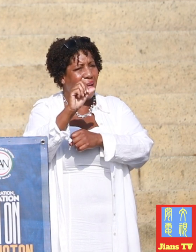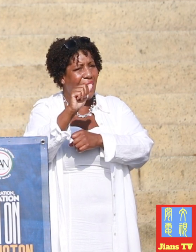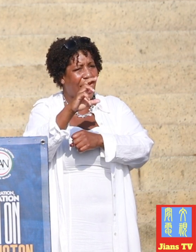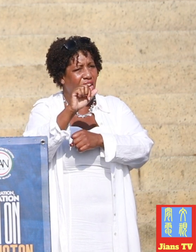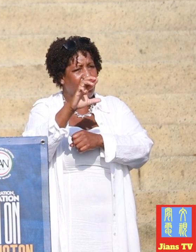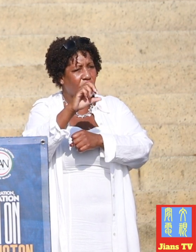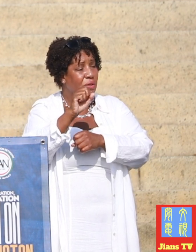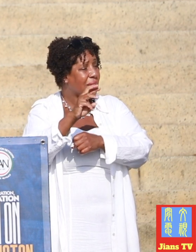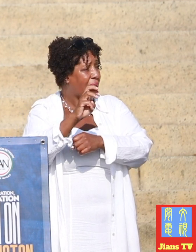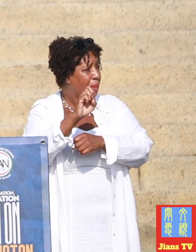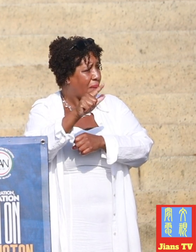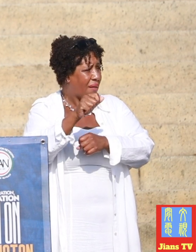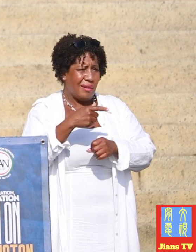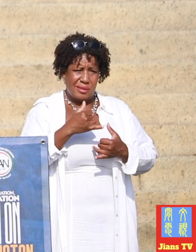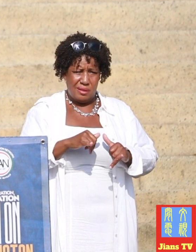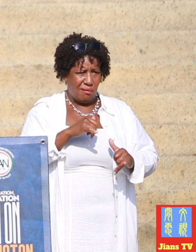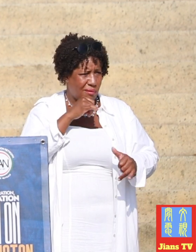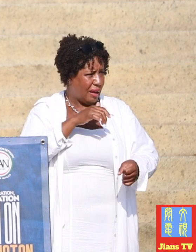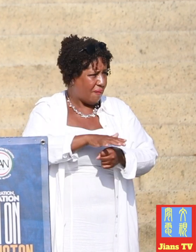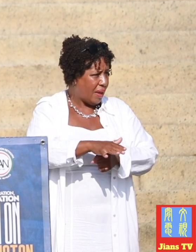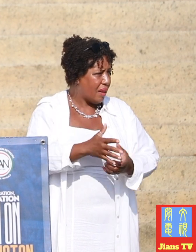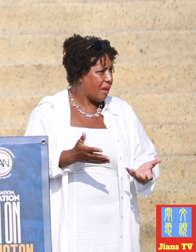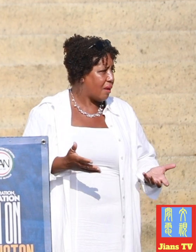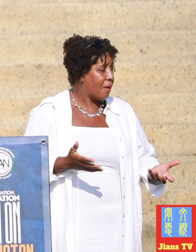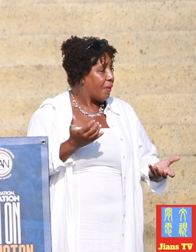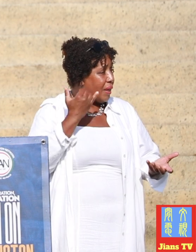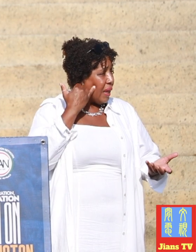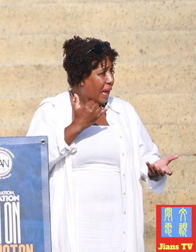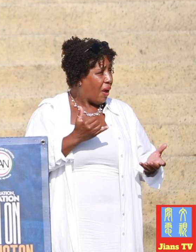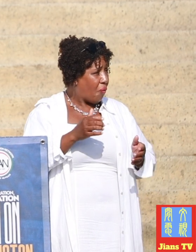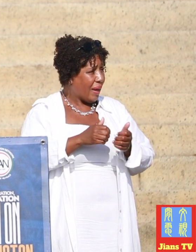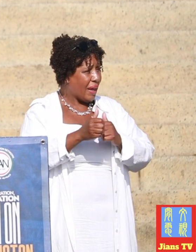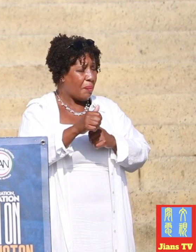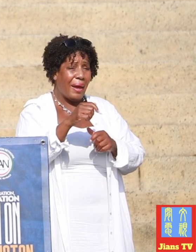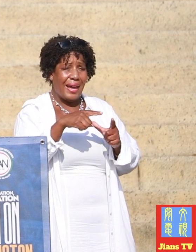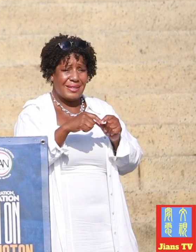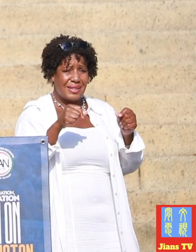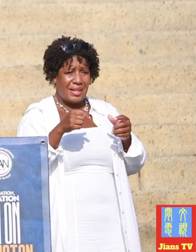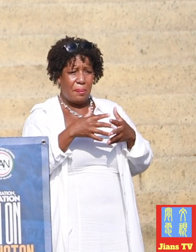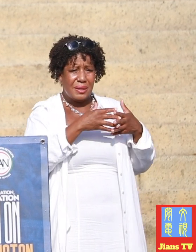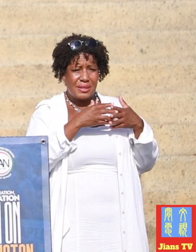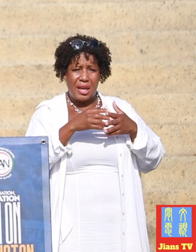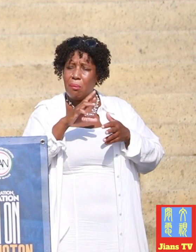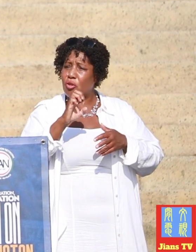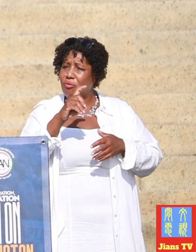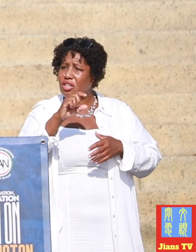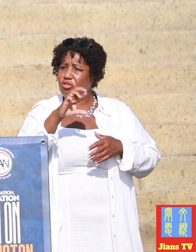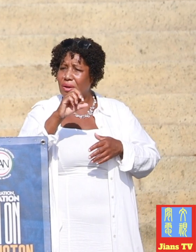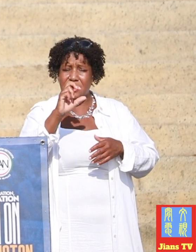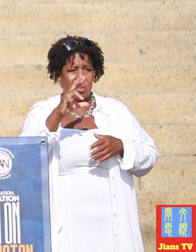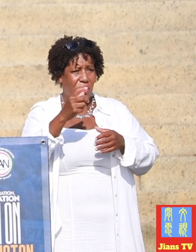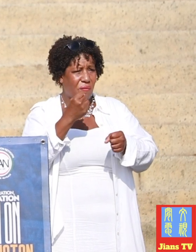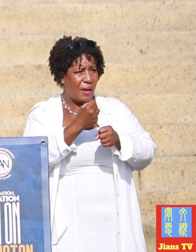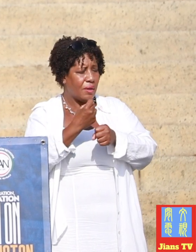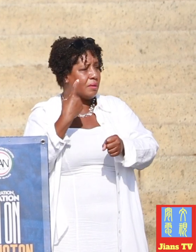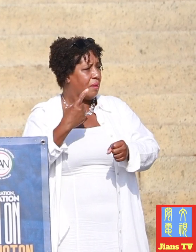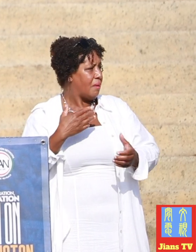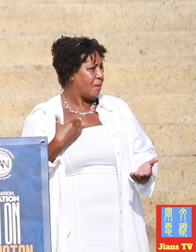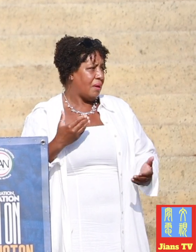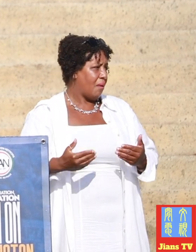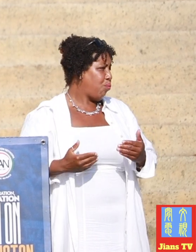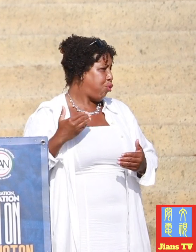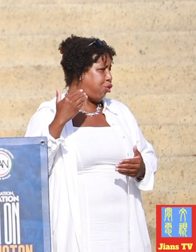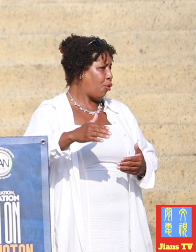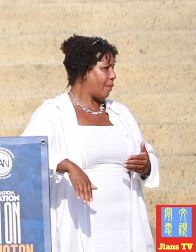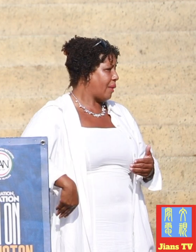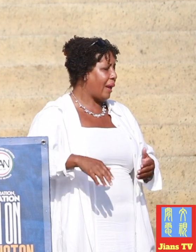mule remains unfulfilled. If we could pass the Japanese American redress 35 years ago, we are long past